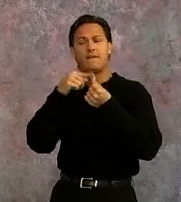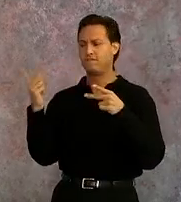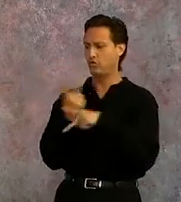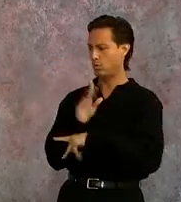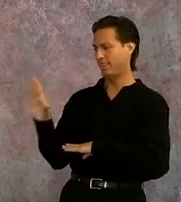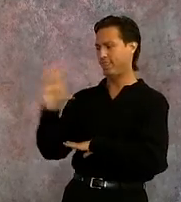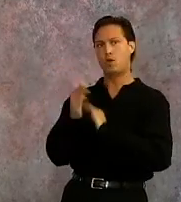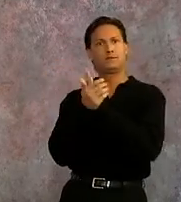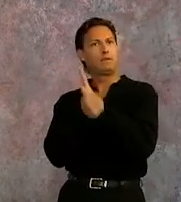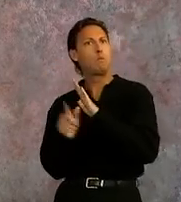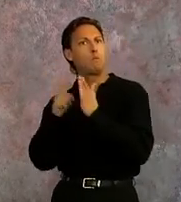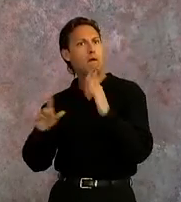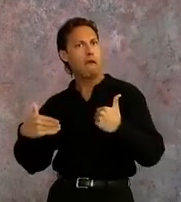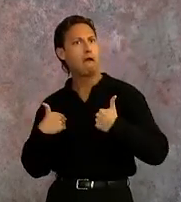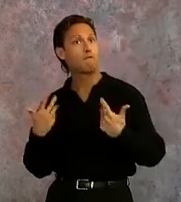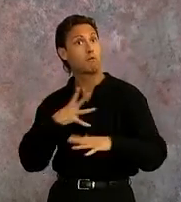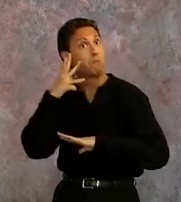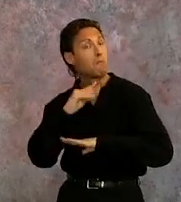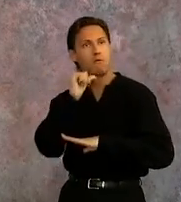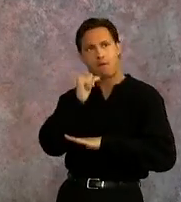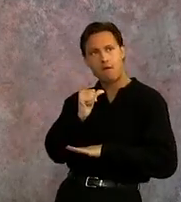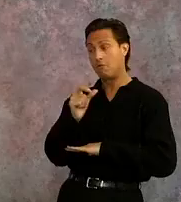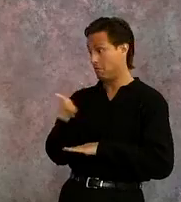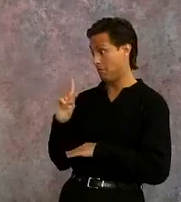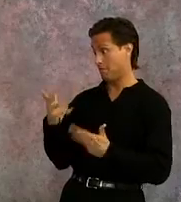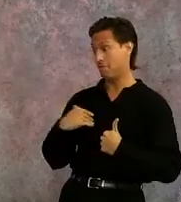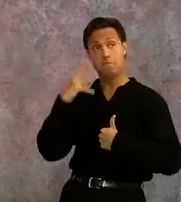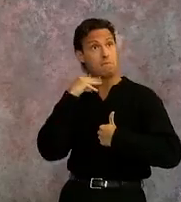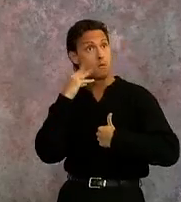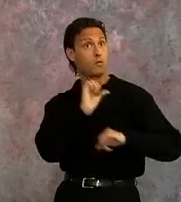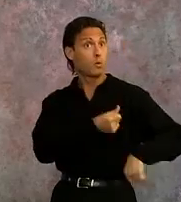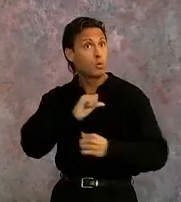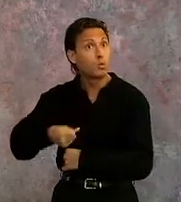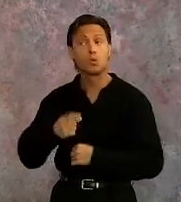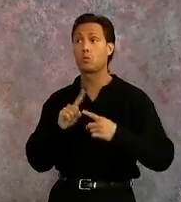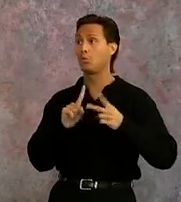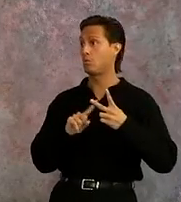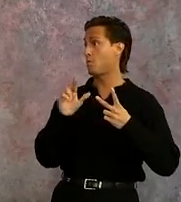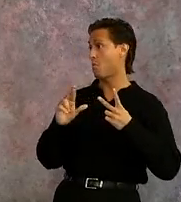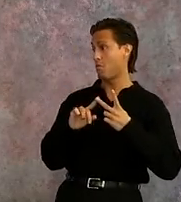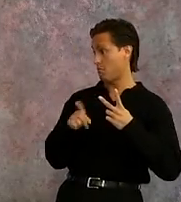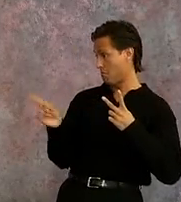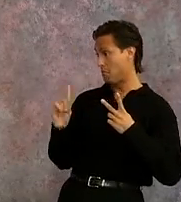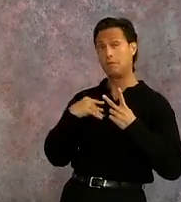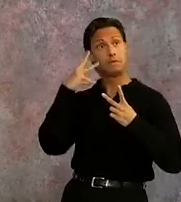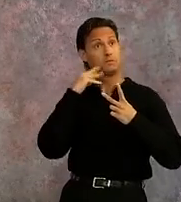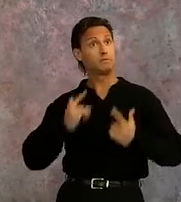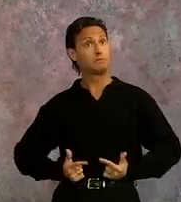abilities of the individuals who are on the trip. If people have paddled canoes or kayaks before, and if they have outdoor living skills,